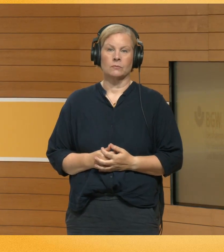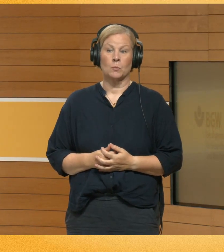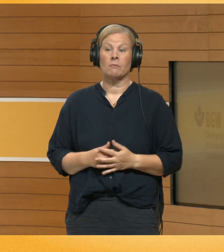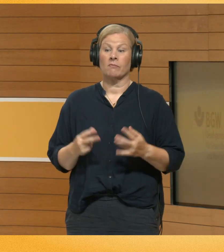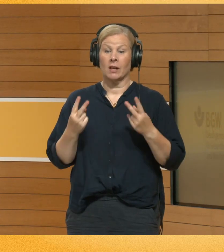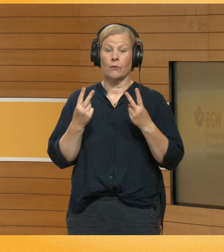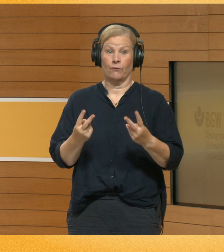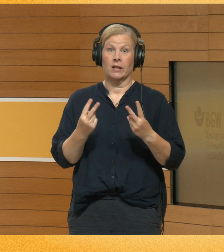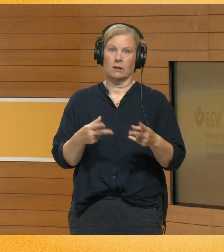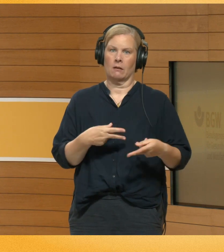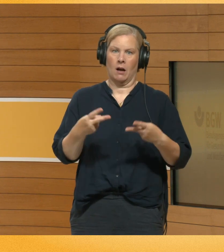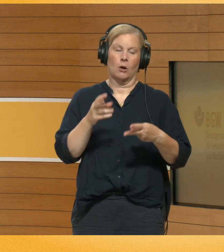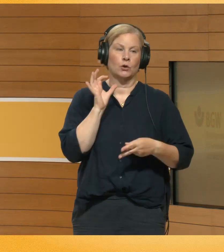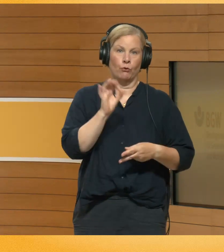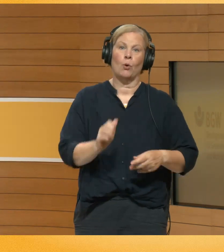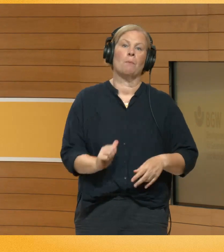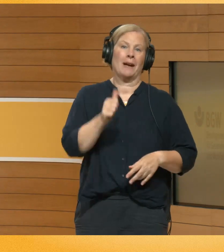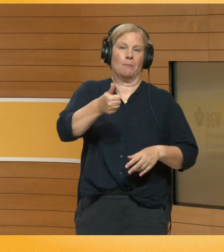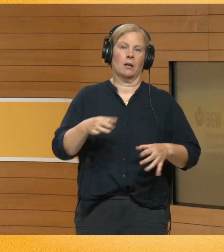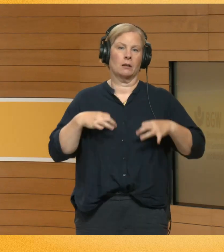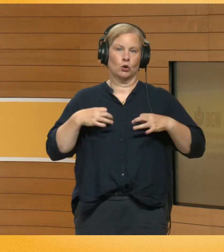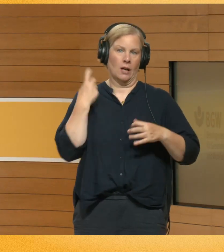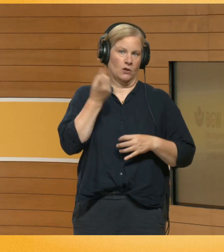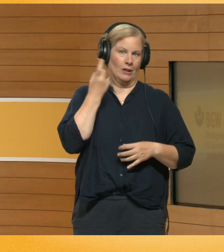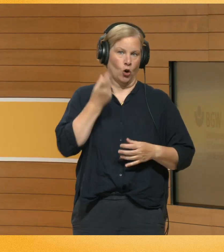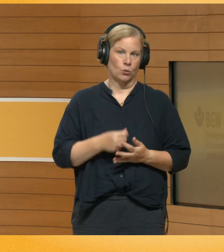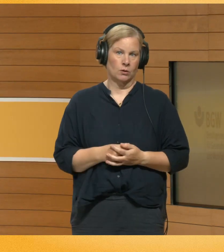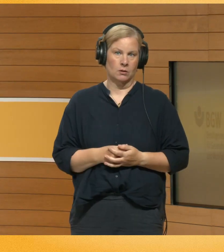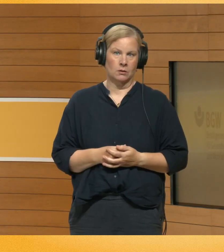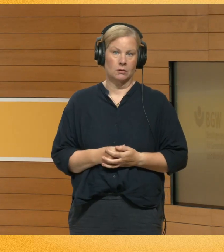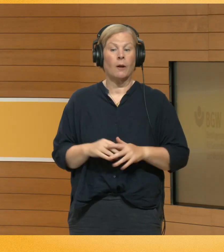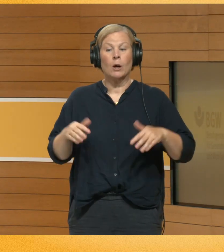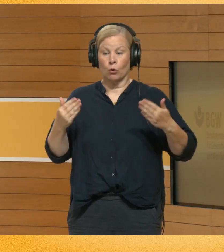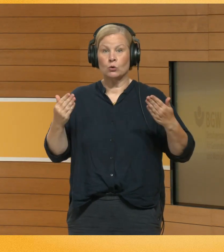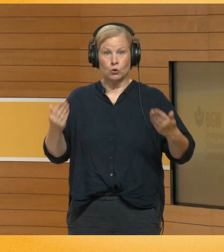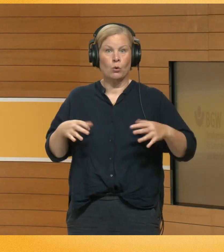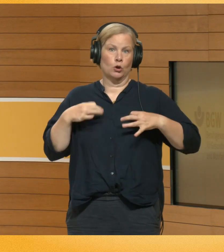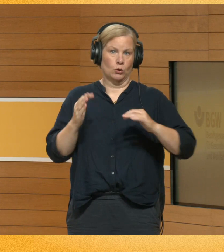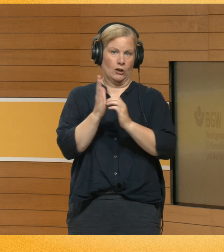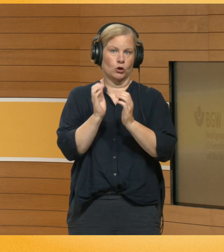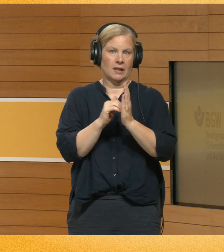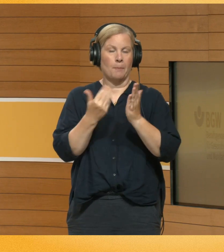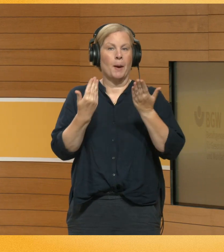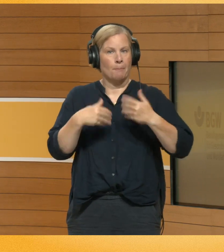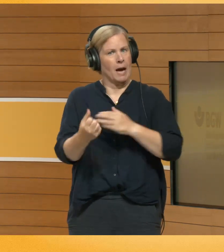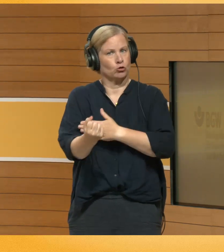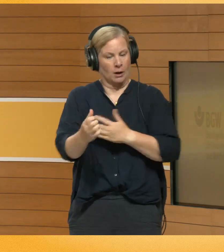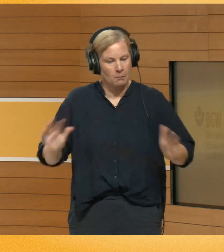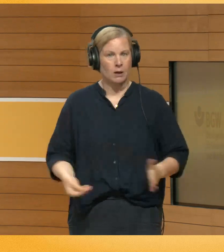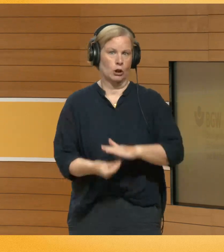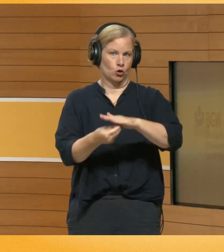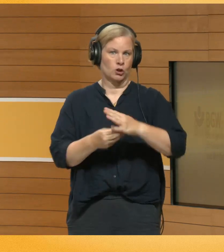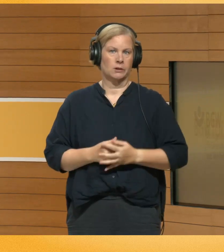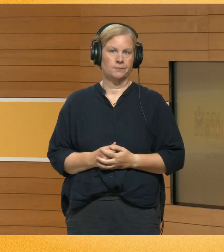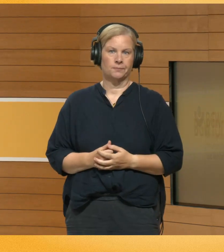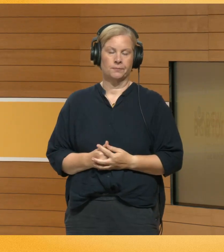care services. Then there was also the growth of training facilities for healthcare professionals, which